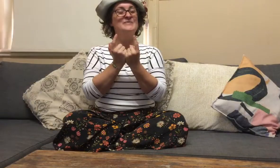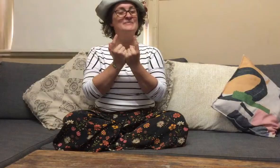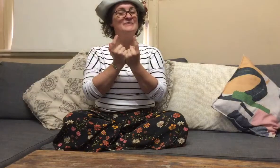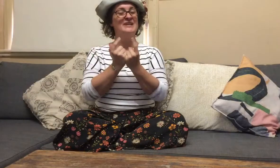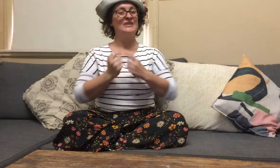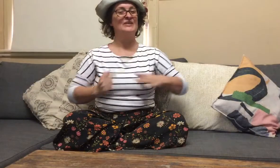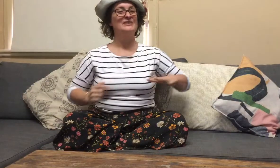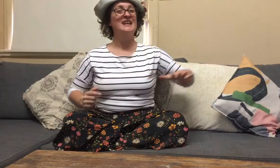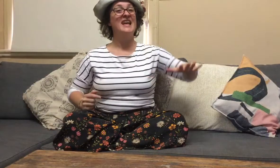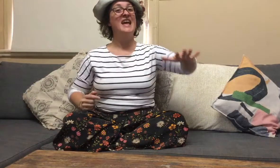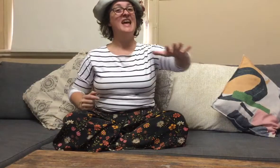because